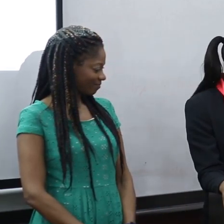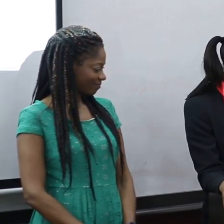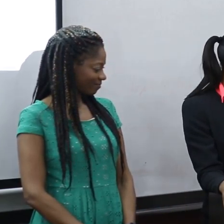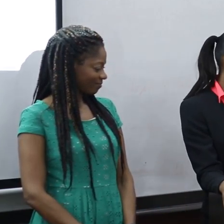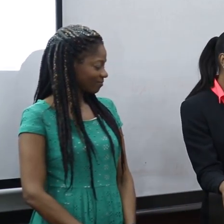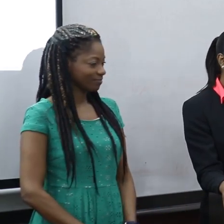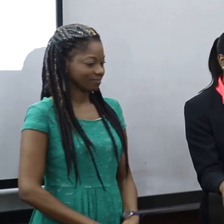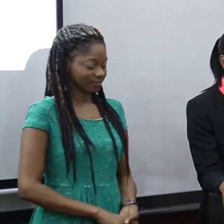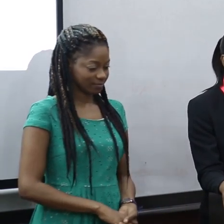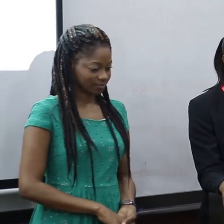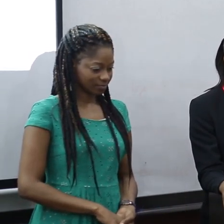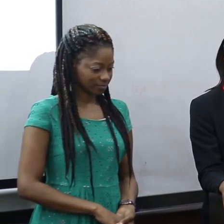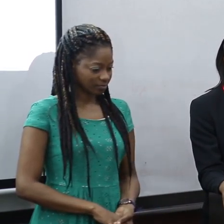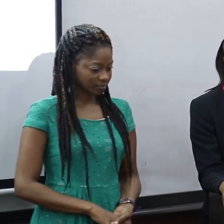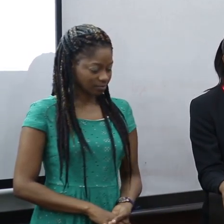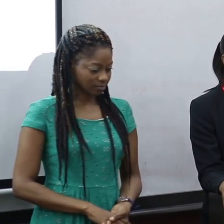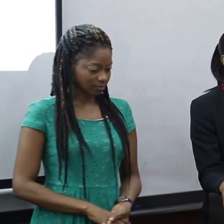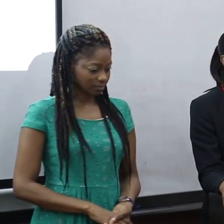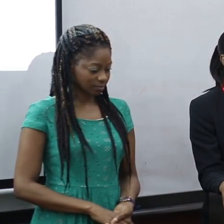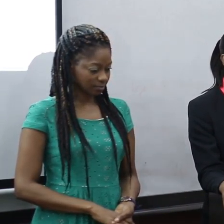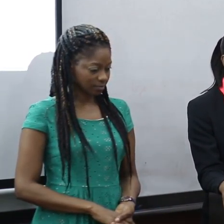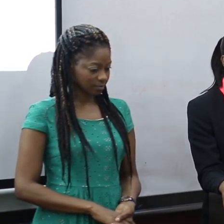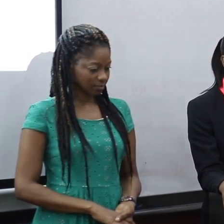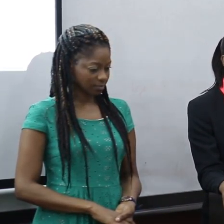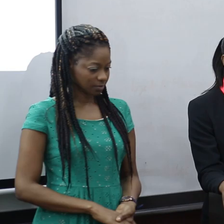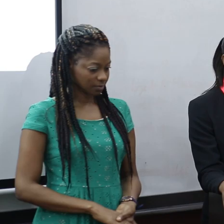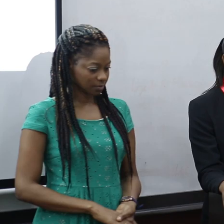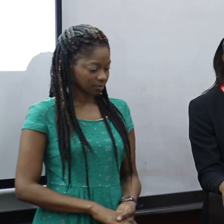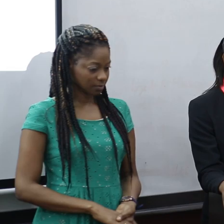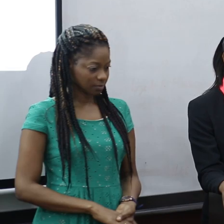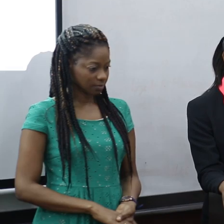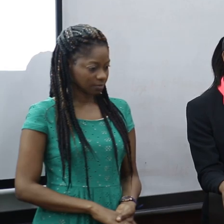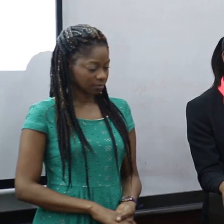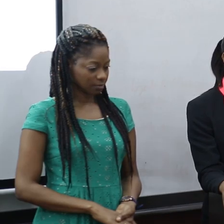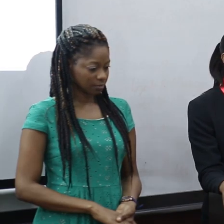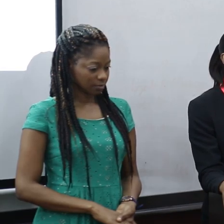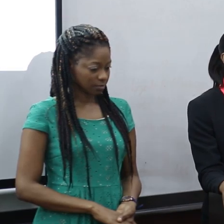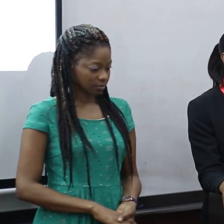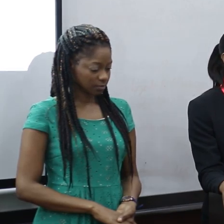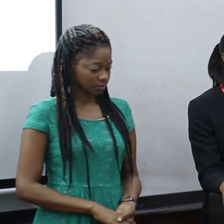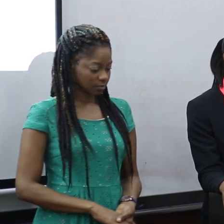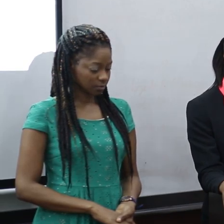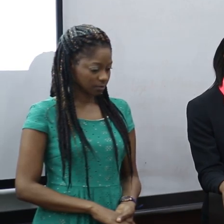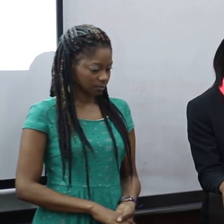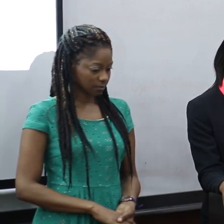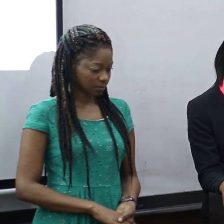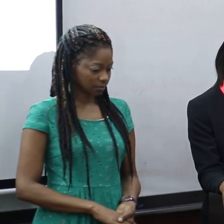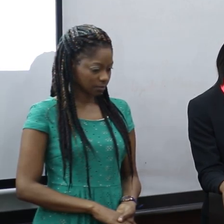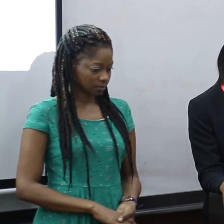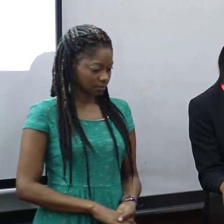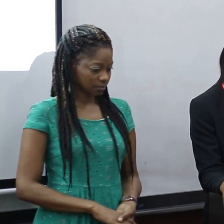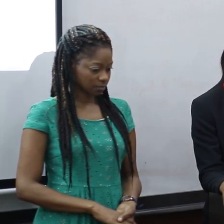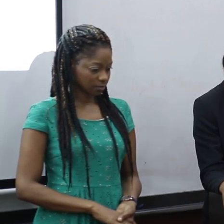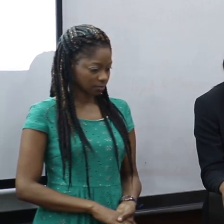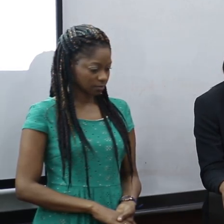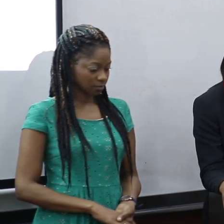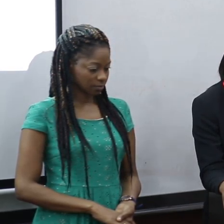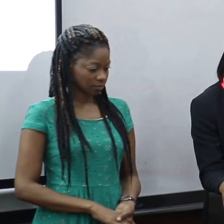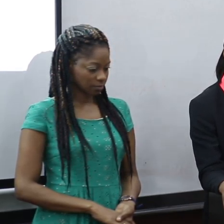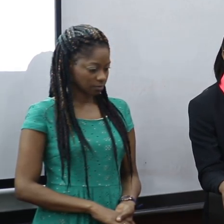These articles read together deem any law that allows for automatic involuntary